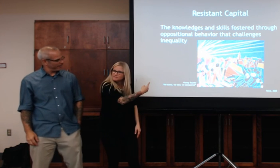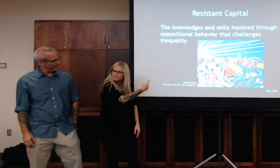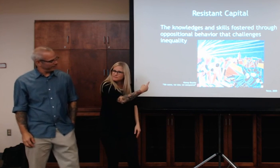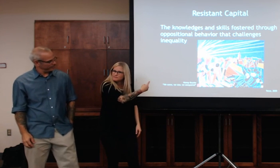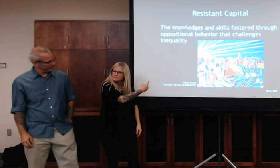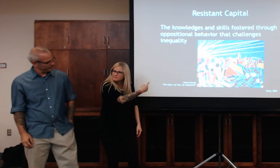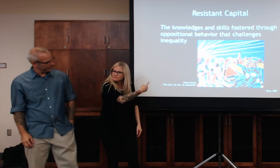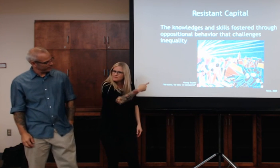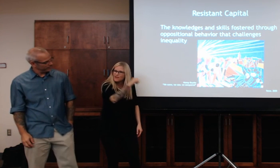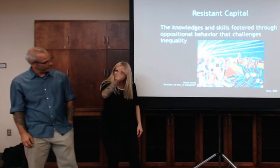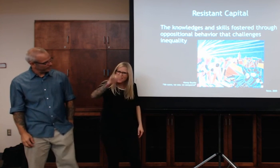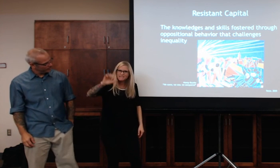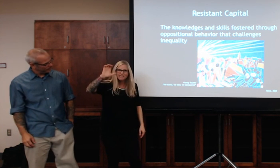that resistant capital.